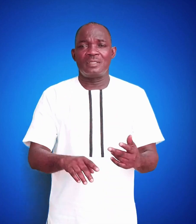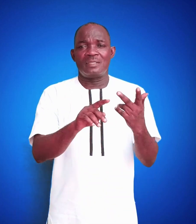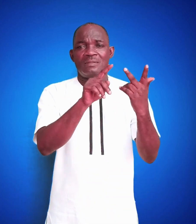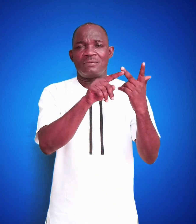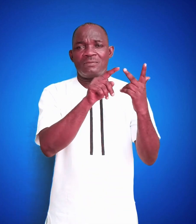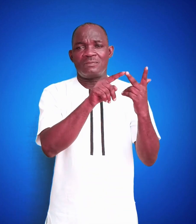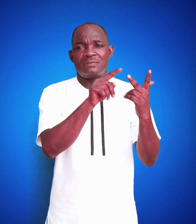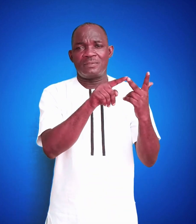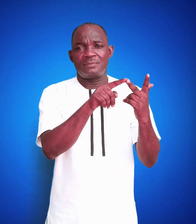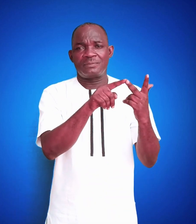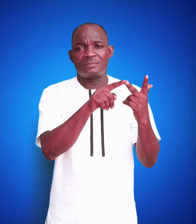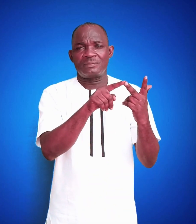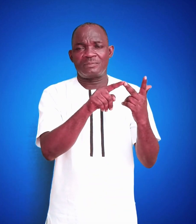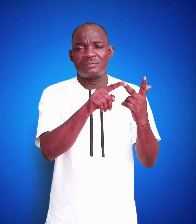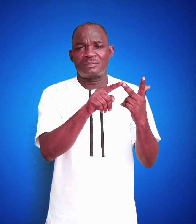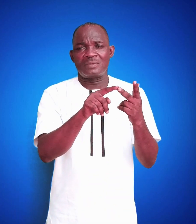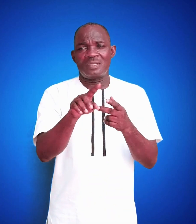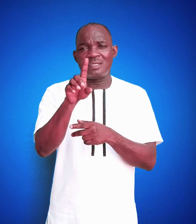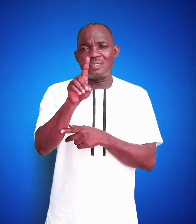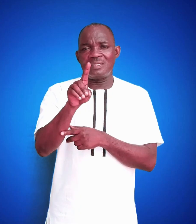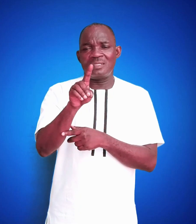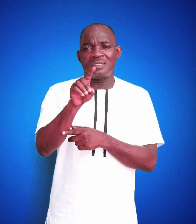3.